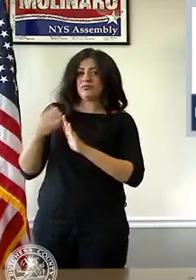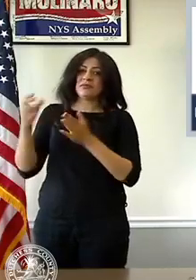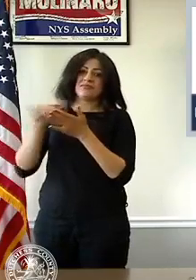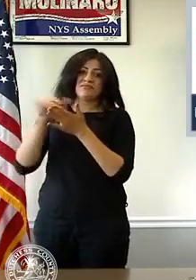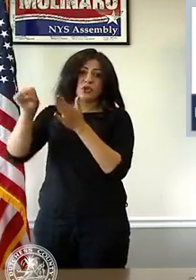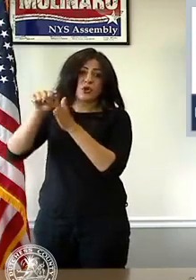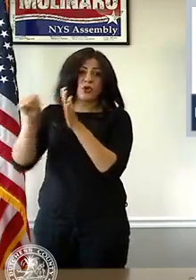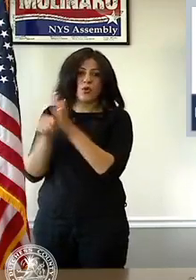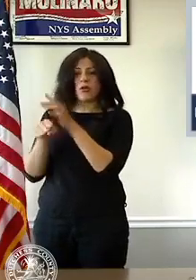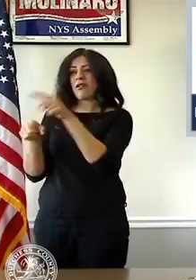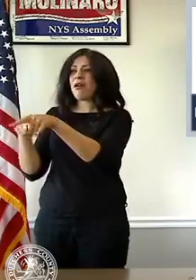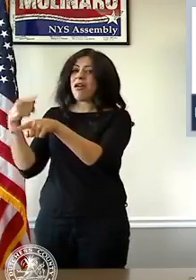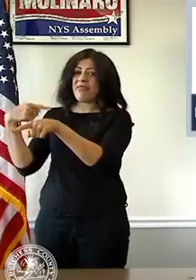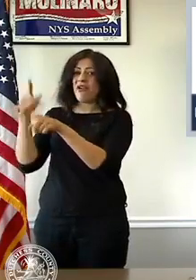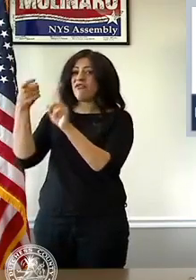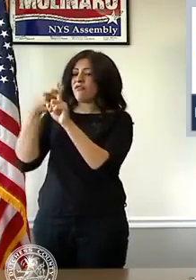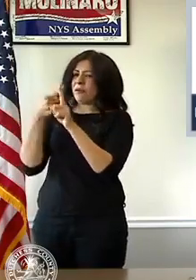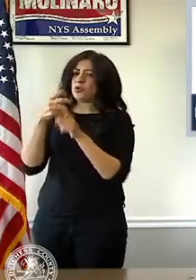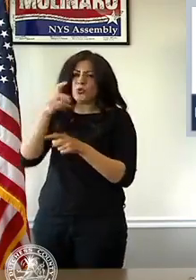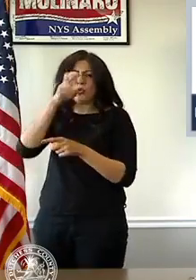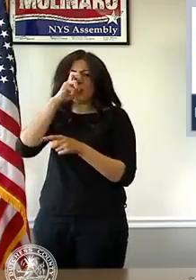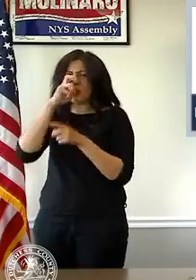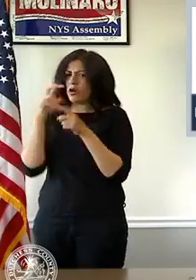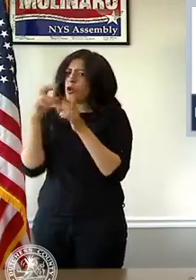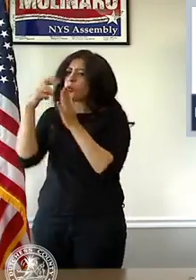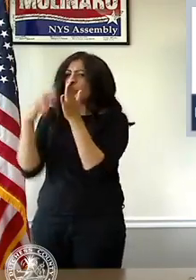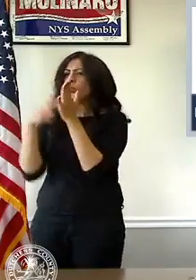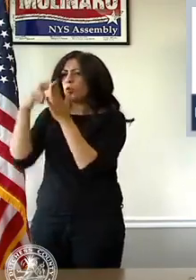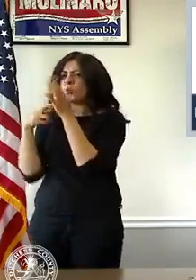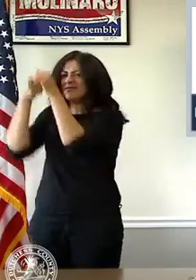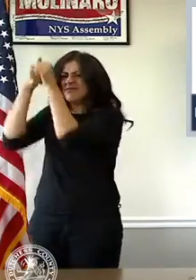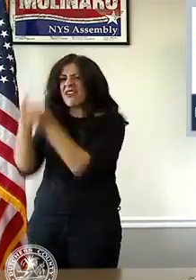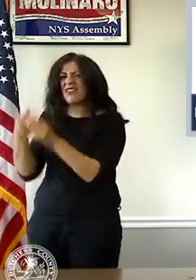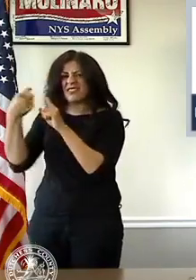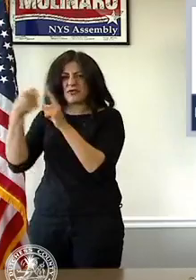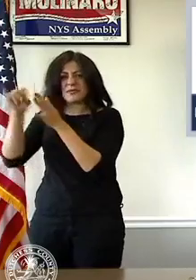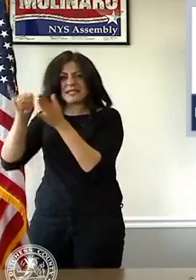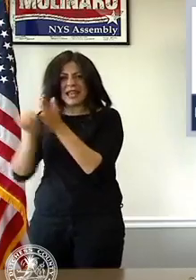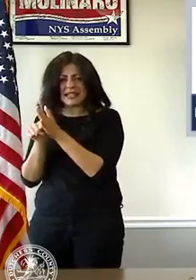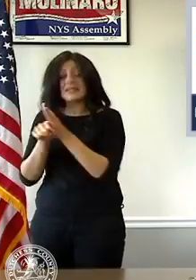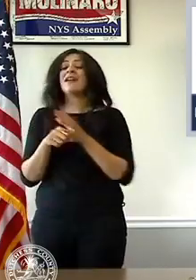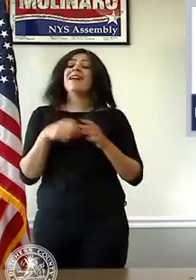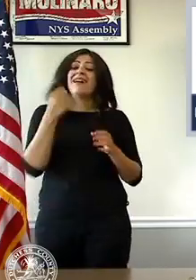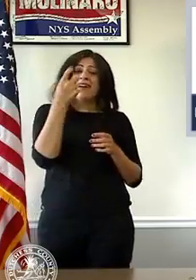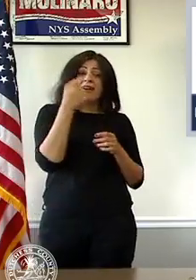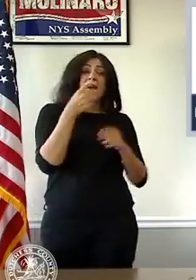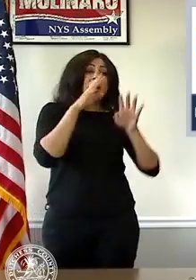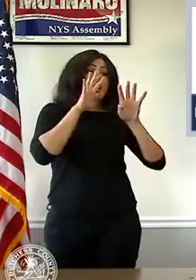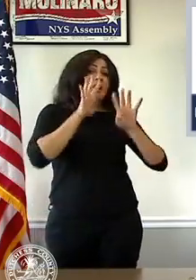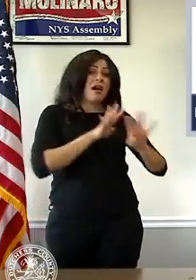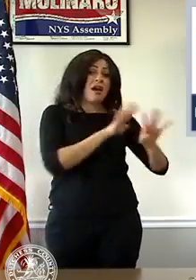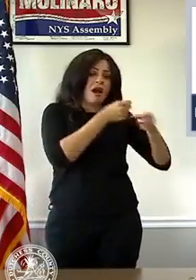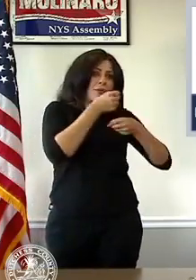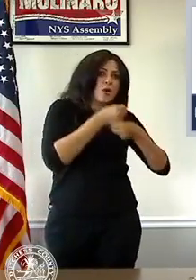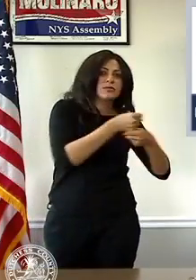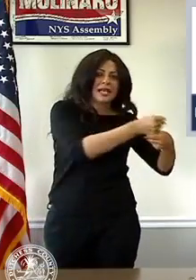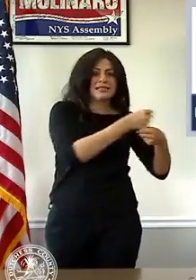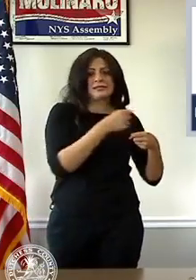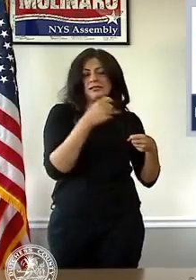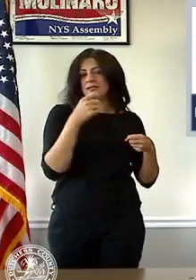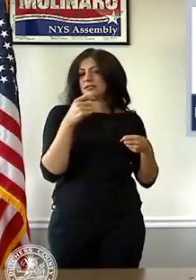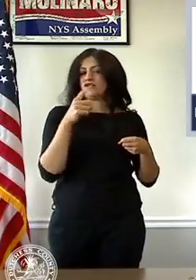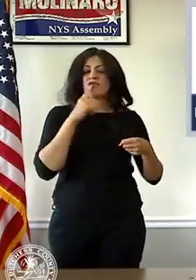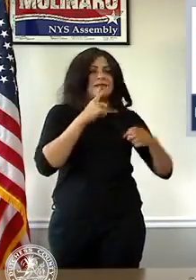work from very specific protocols. And therefore, what I will tell you is protests in many ways are like waves crashing on the